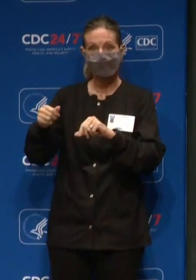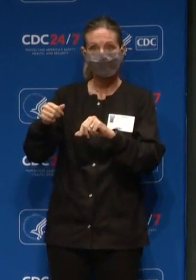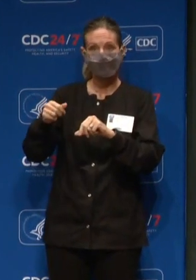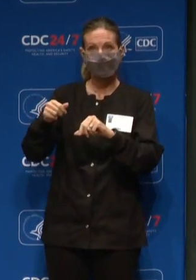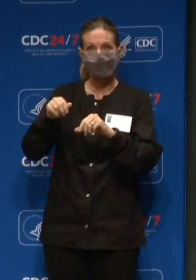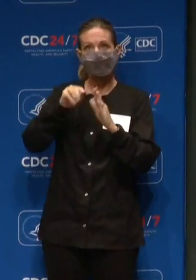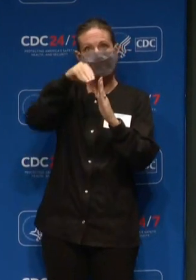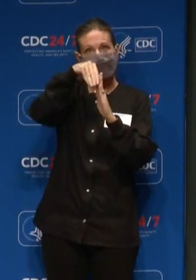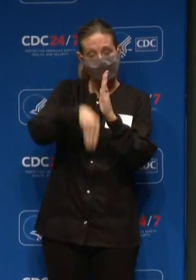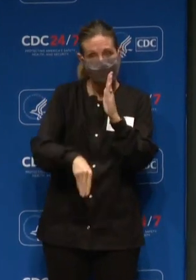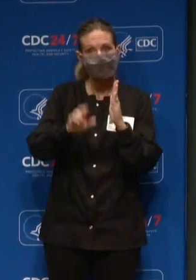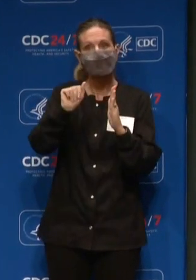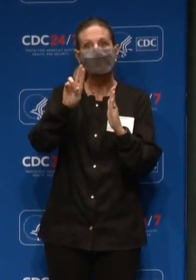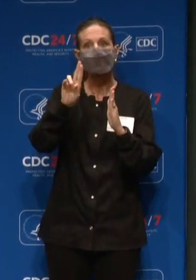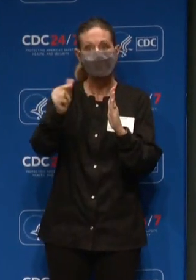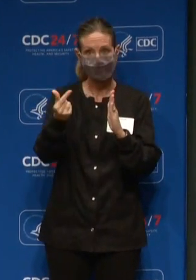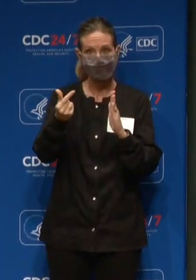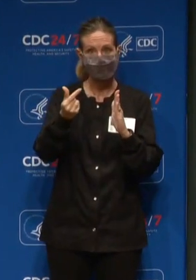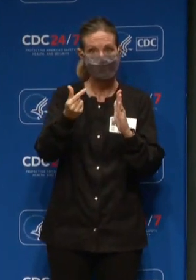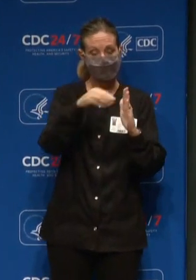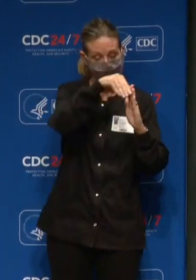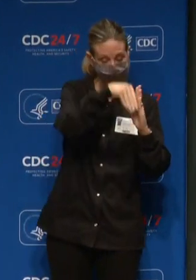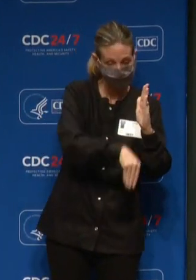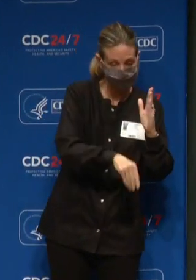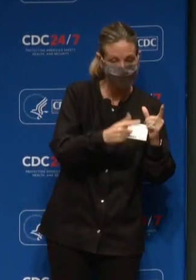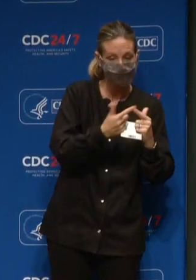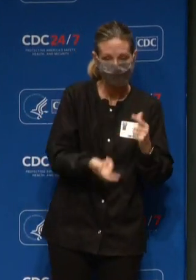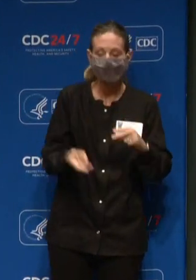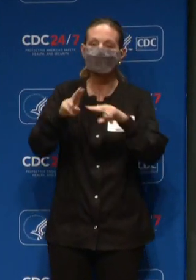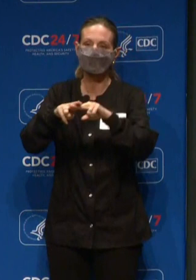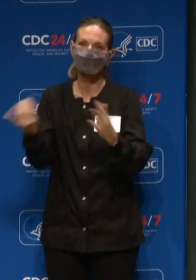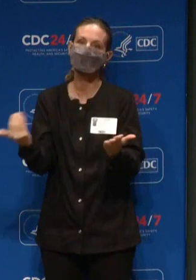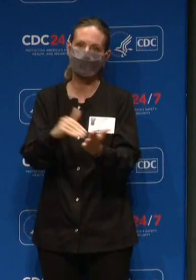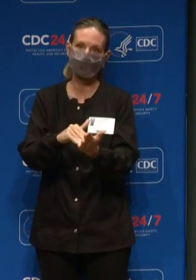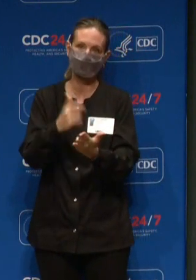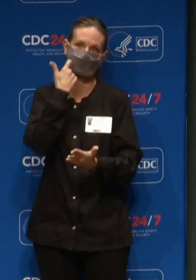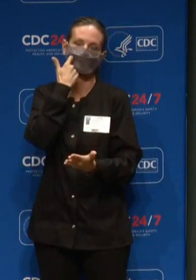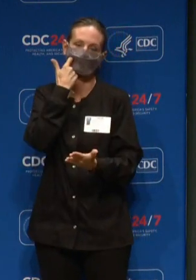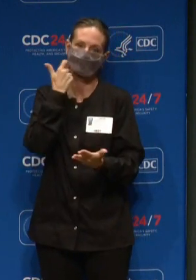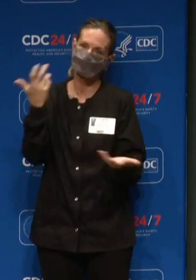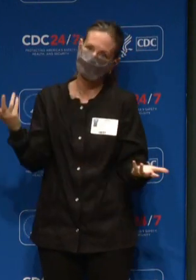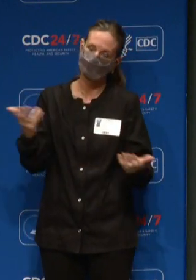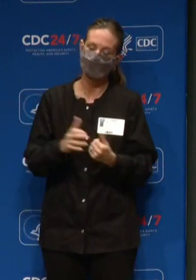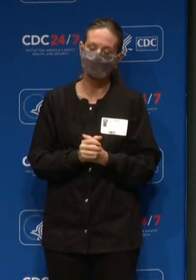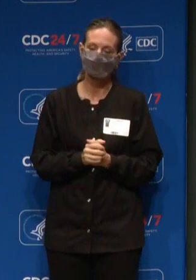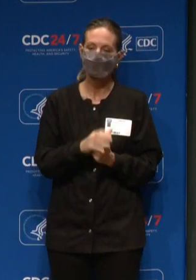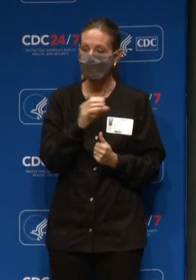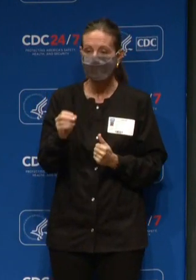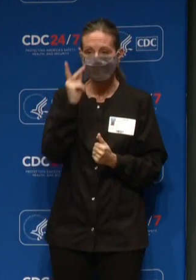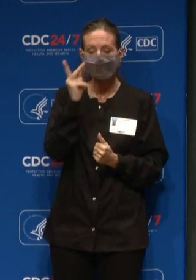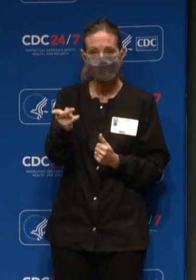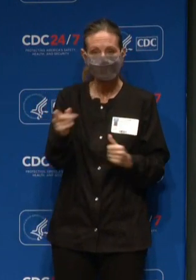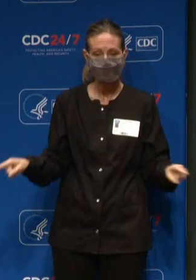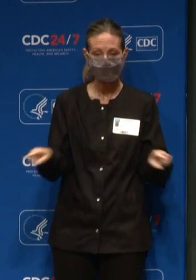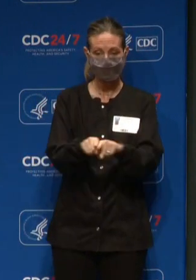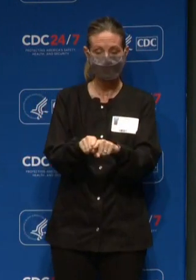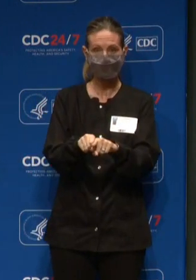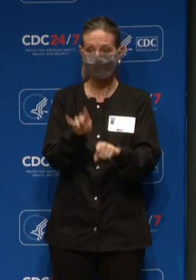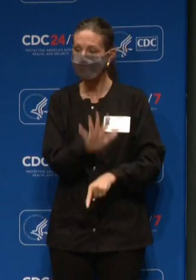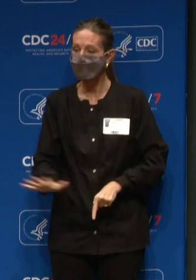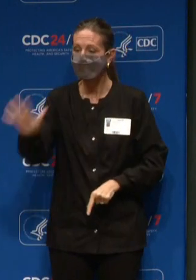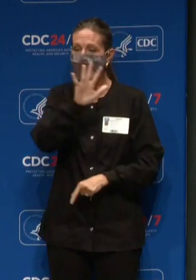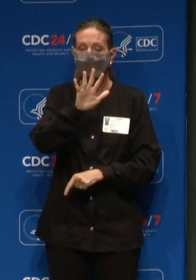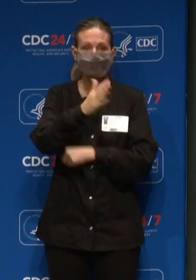August. And we're also seeing cases increase in really all parts of the country, in the Midwest